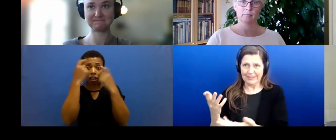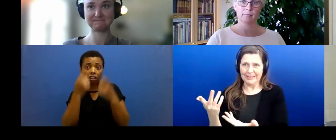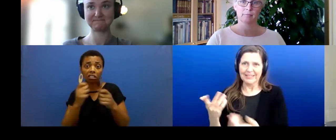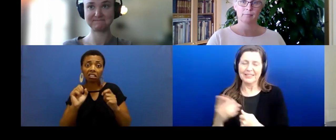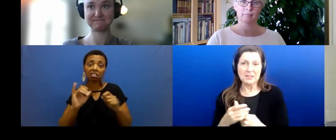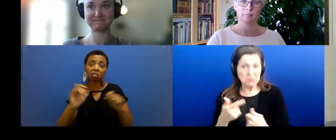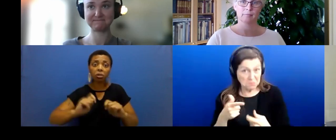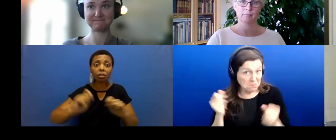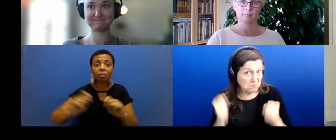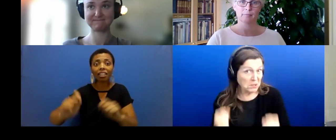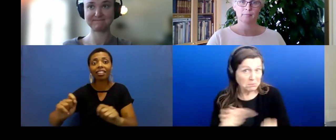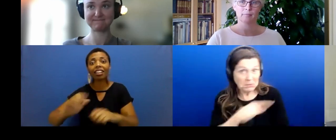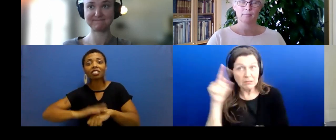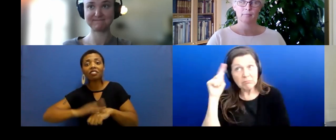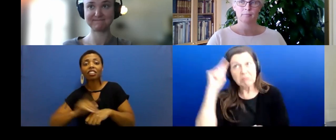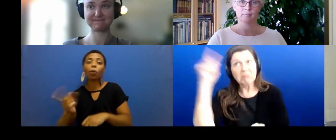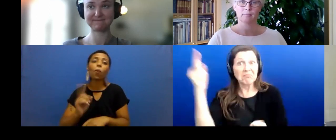this?